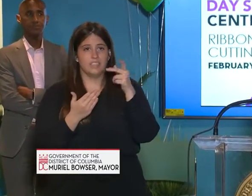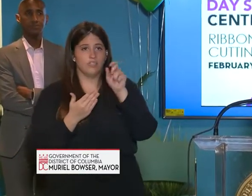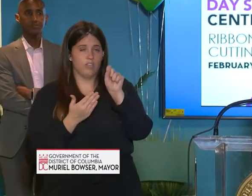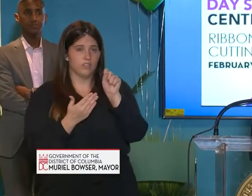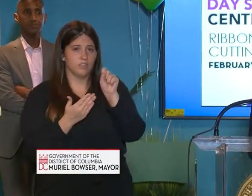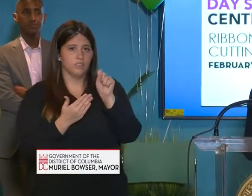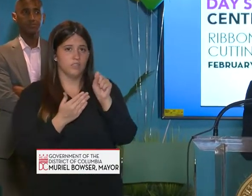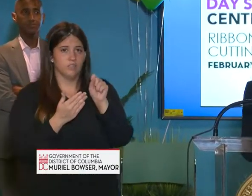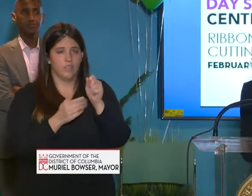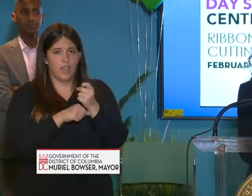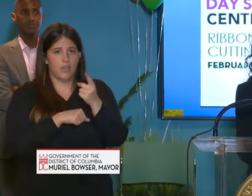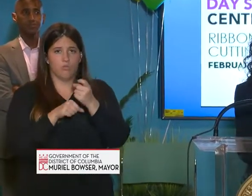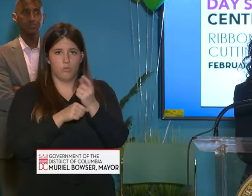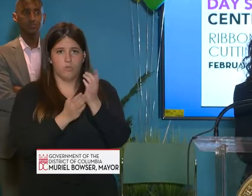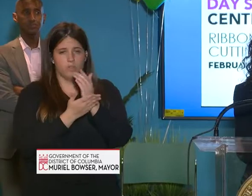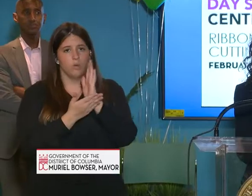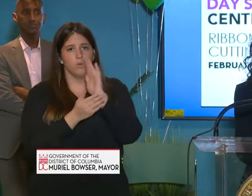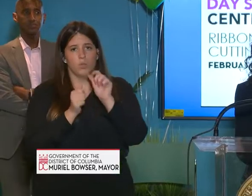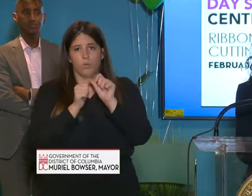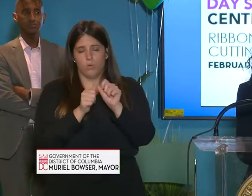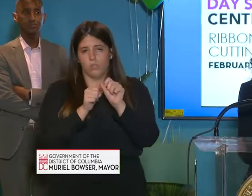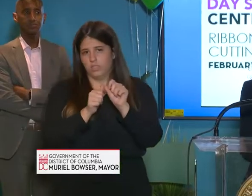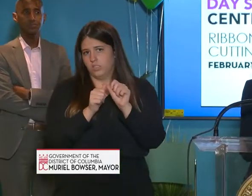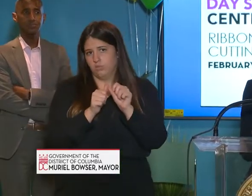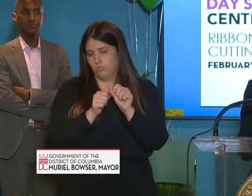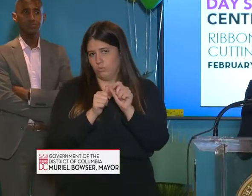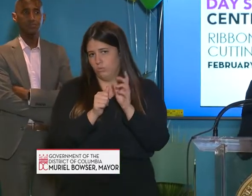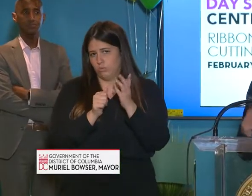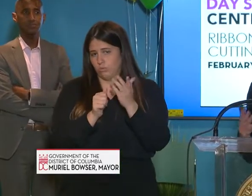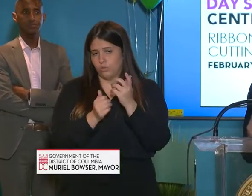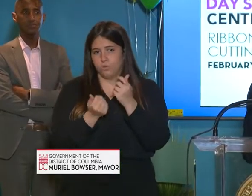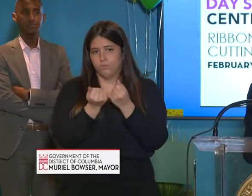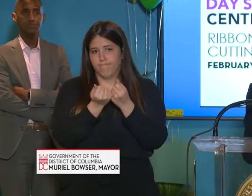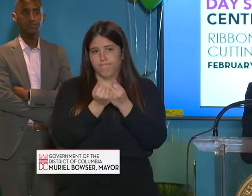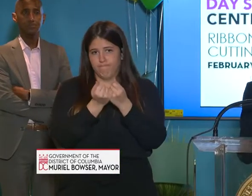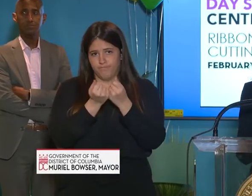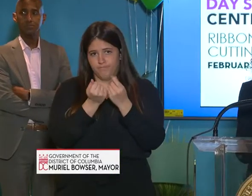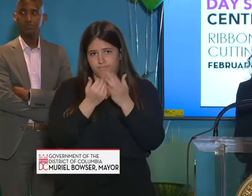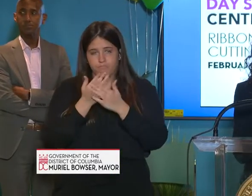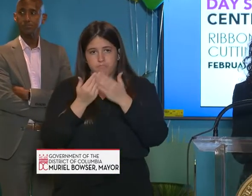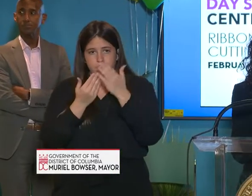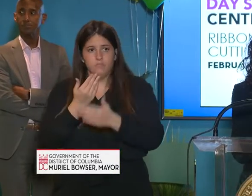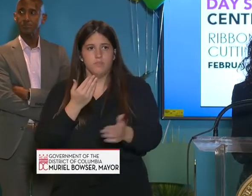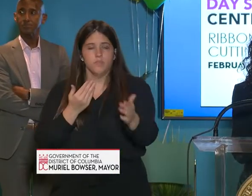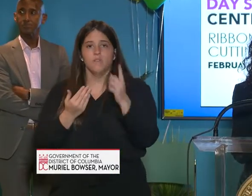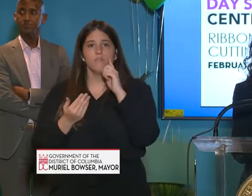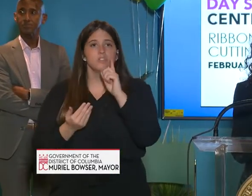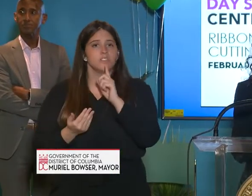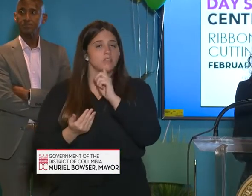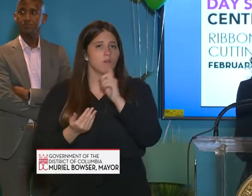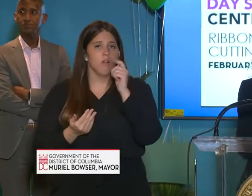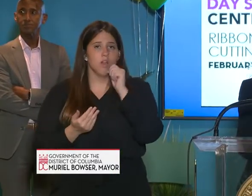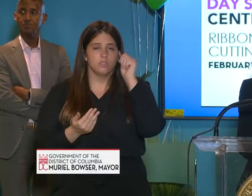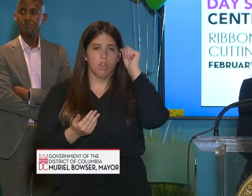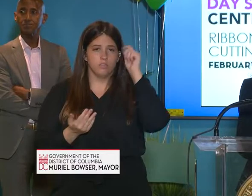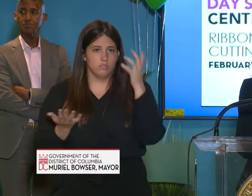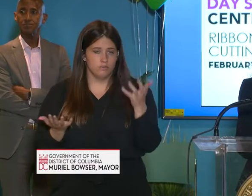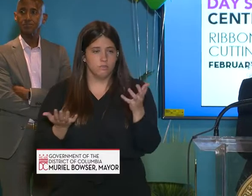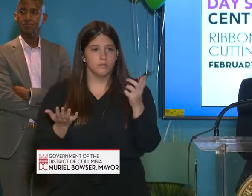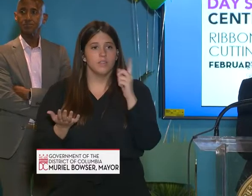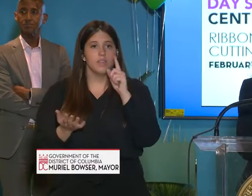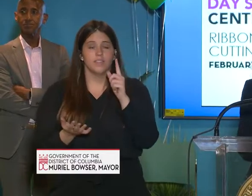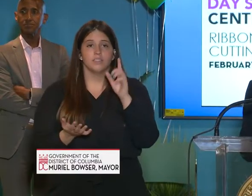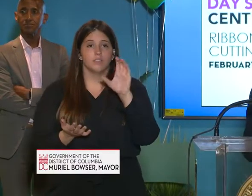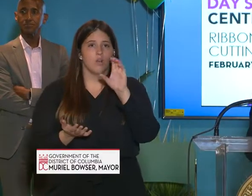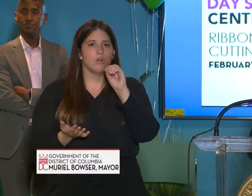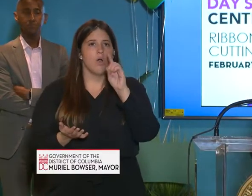budget, and we will continue to fund it as a critical piece of our continuum of homeless services for single adults. This is a